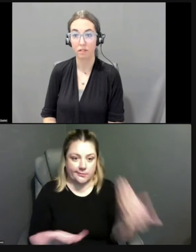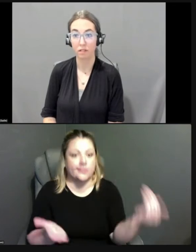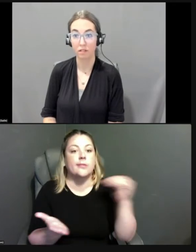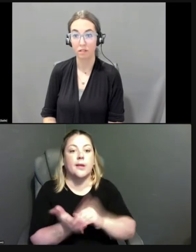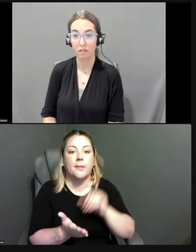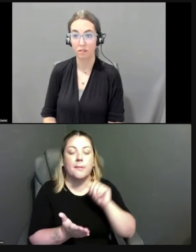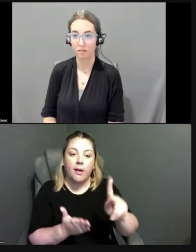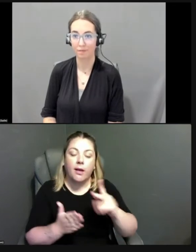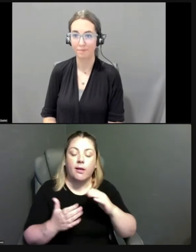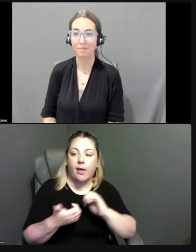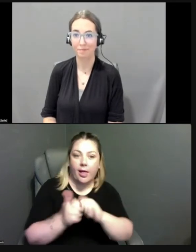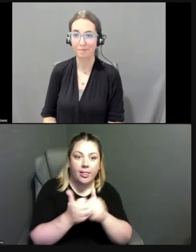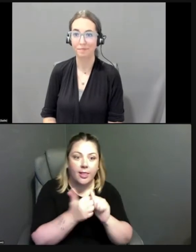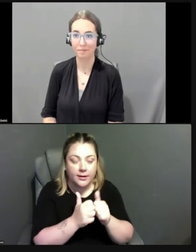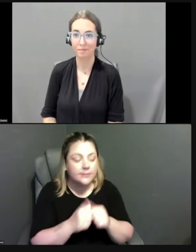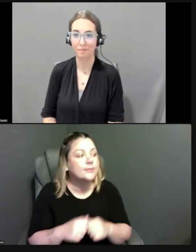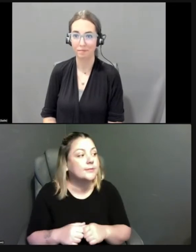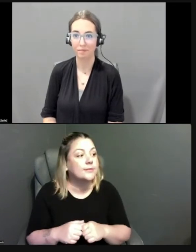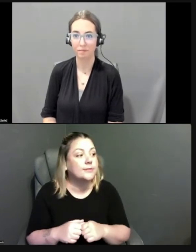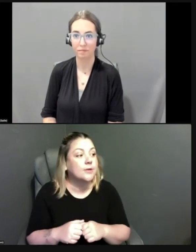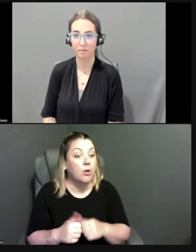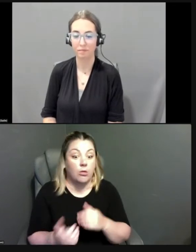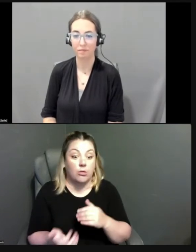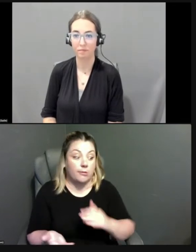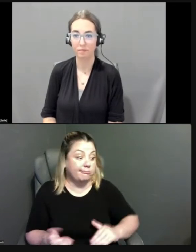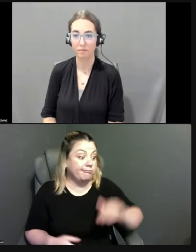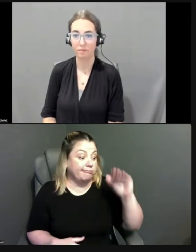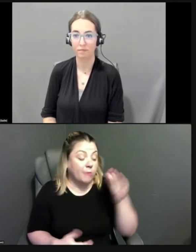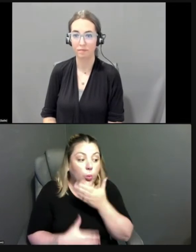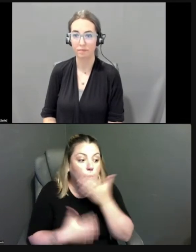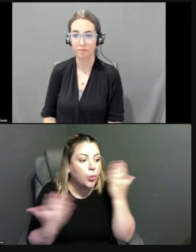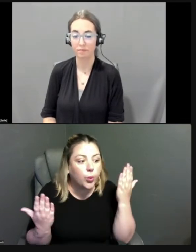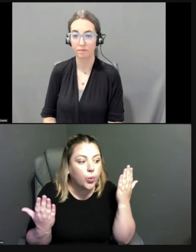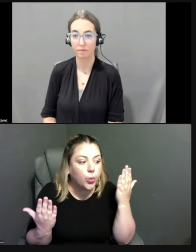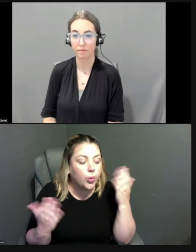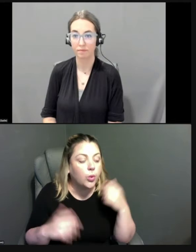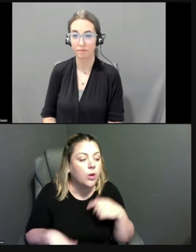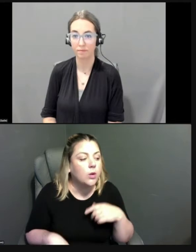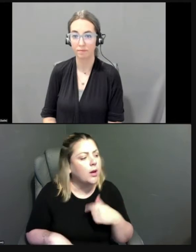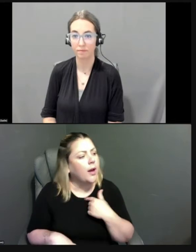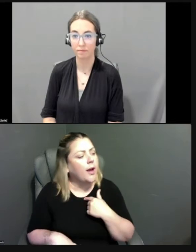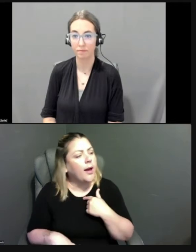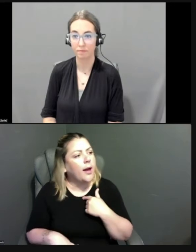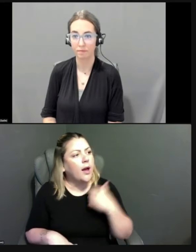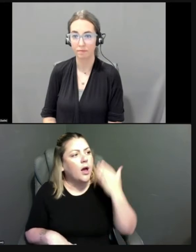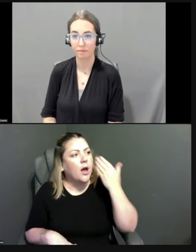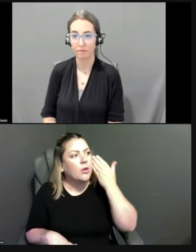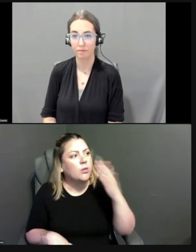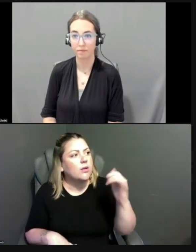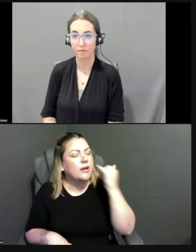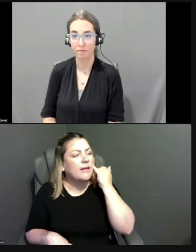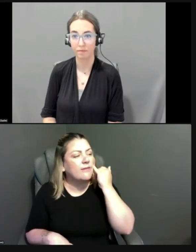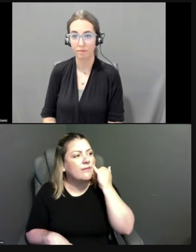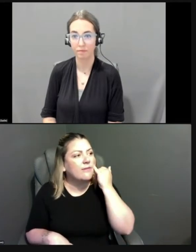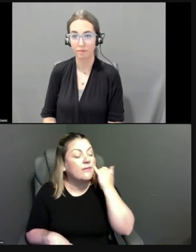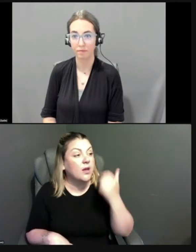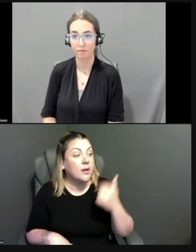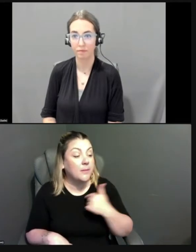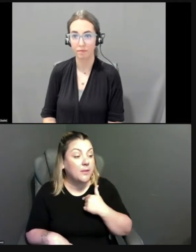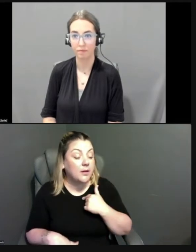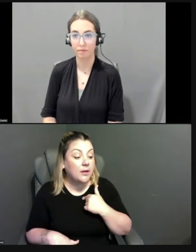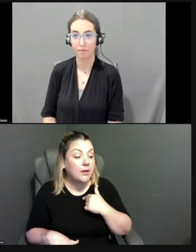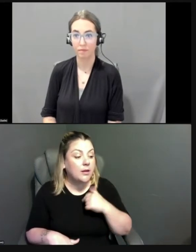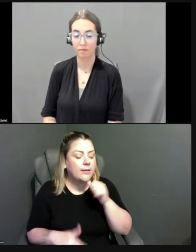Yeah. And I'm curious whether not having that connection to movement maybe makes